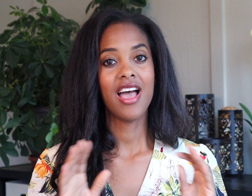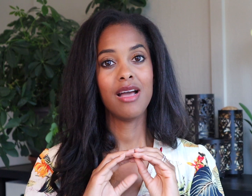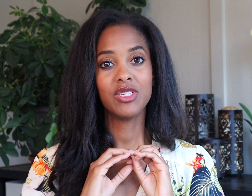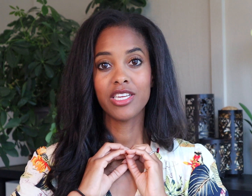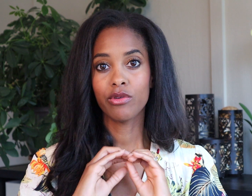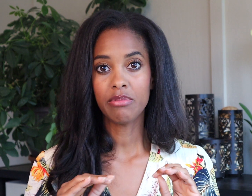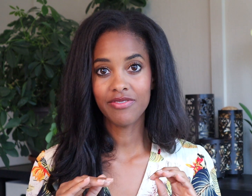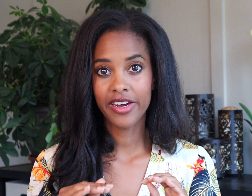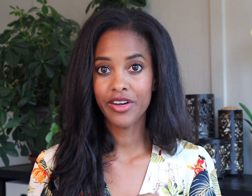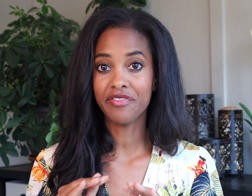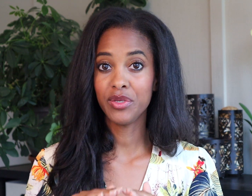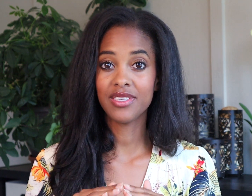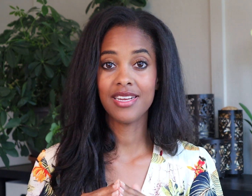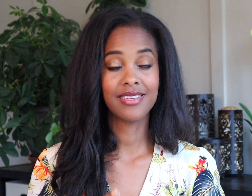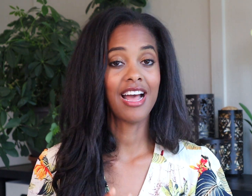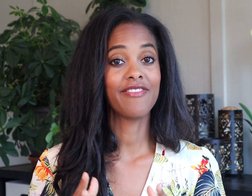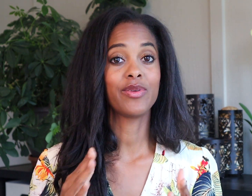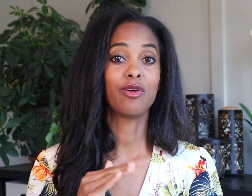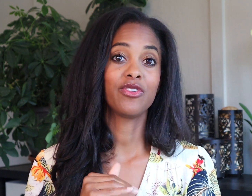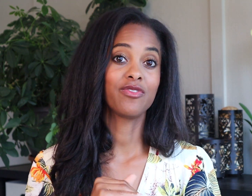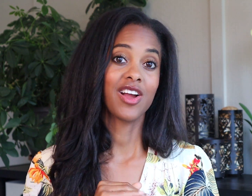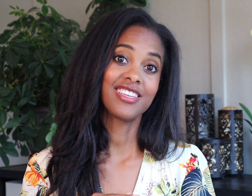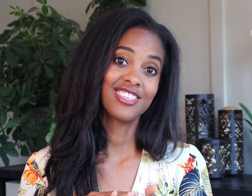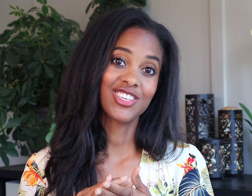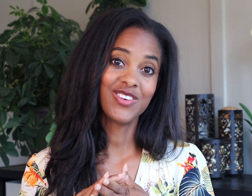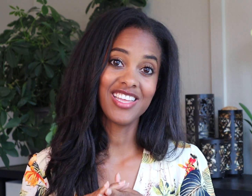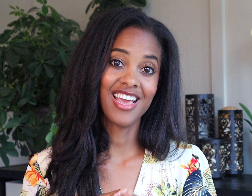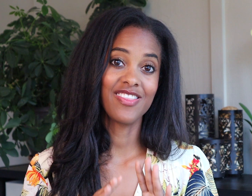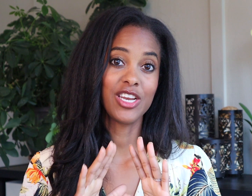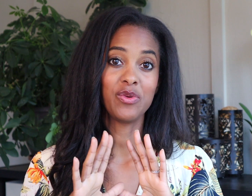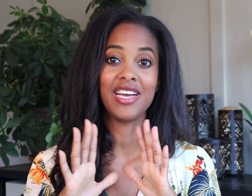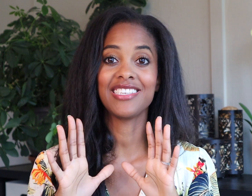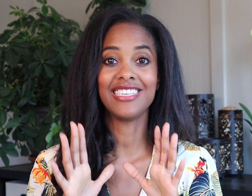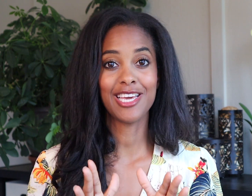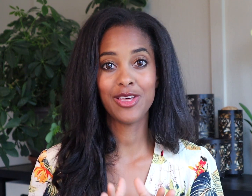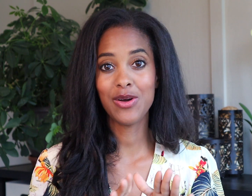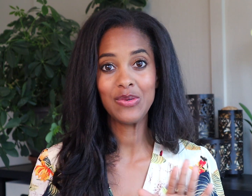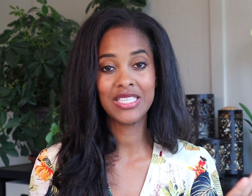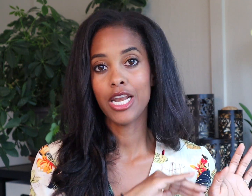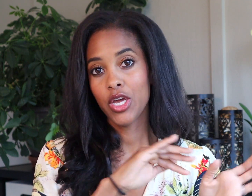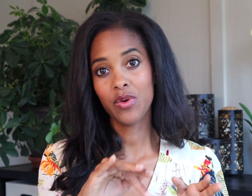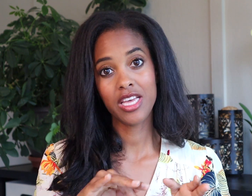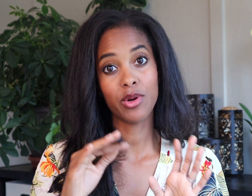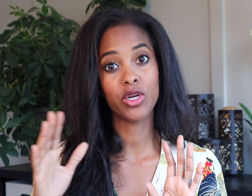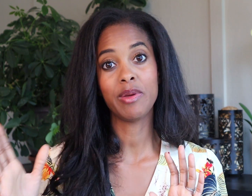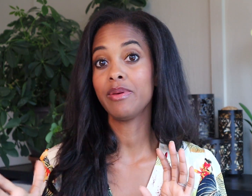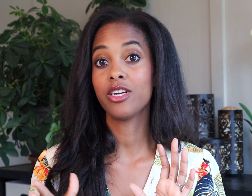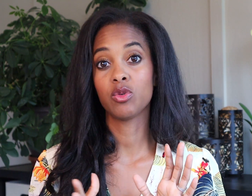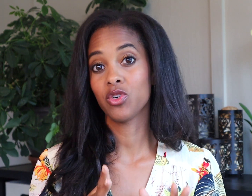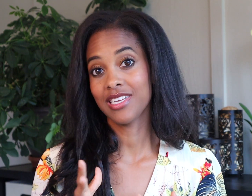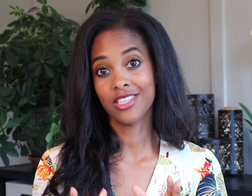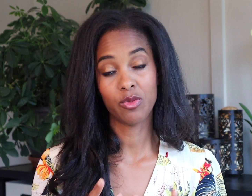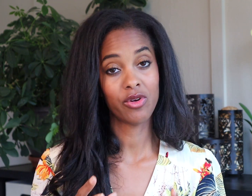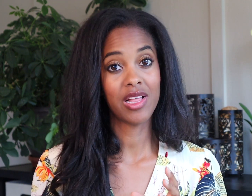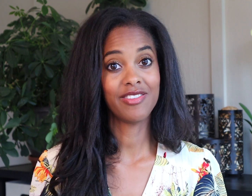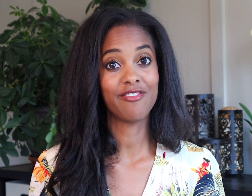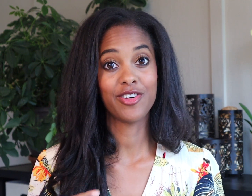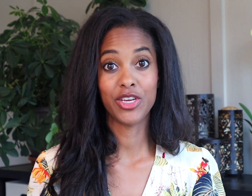I'm just gonna rapid fire a few signs that I found helpful for us to start with, and then you guys can take those and go with them, or maybe there's more signs that are more relevant for you